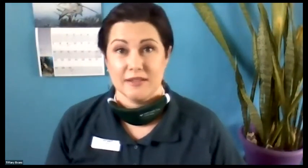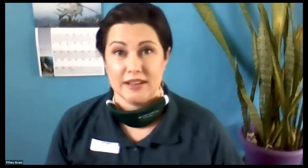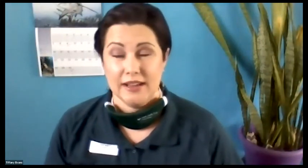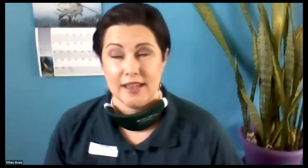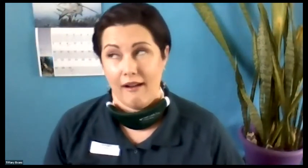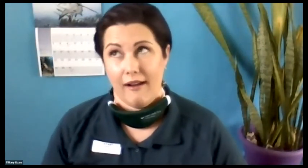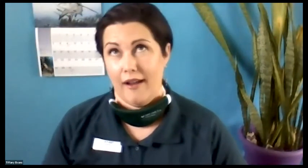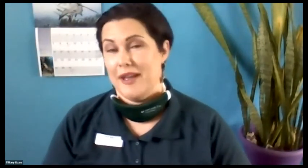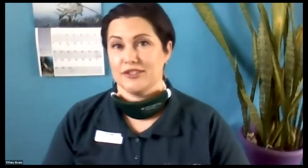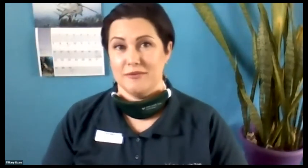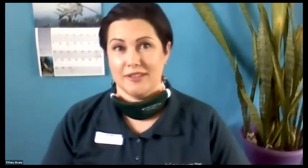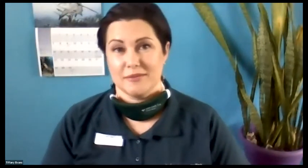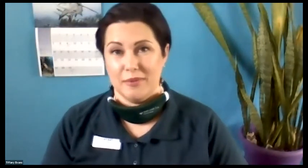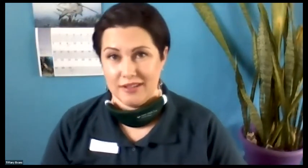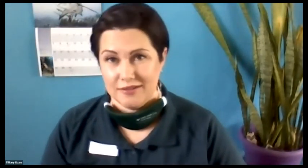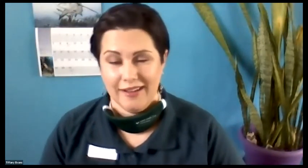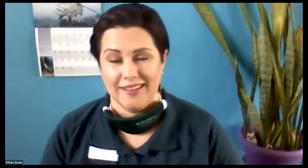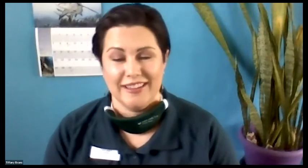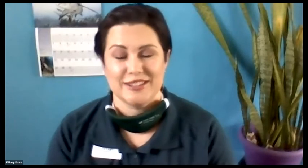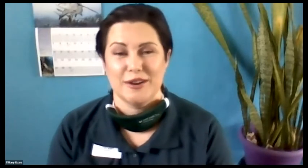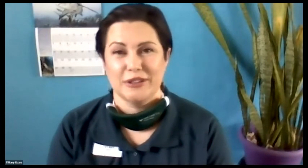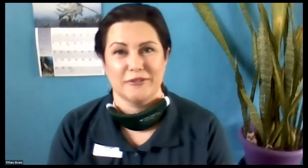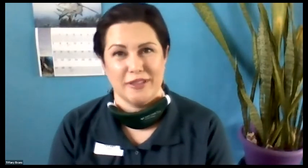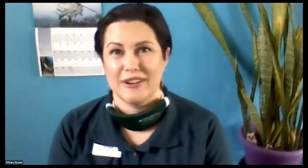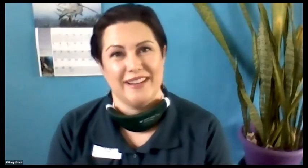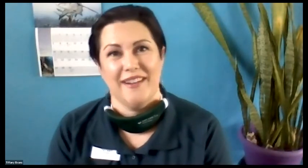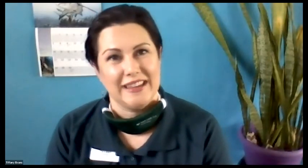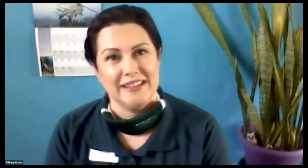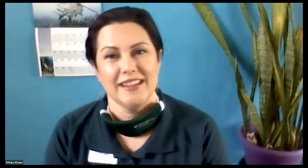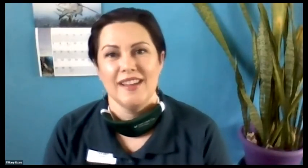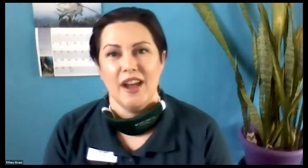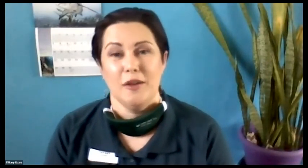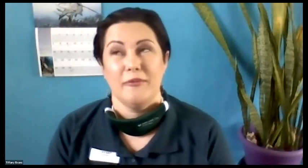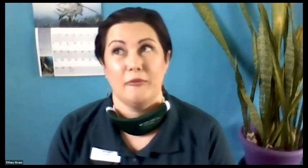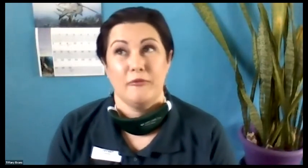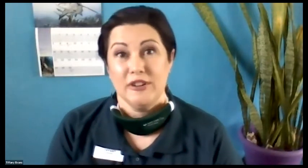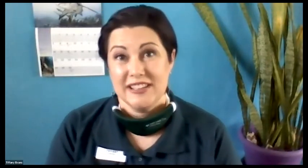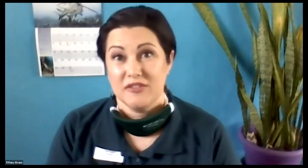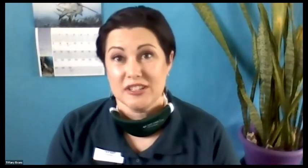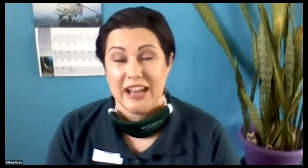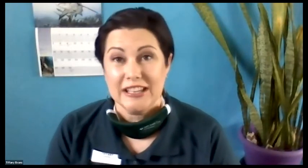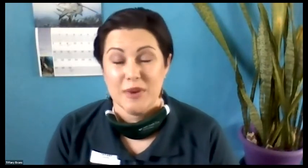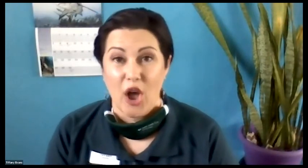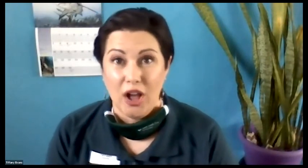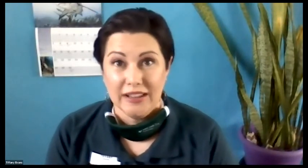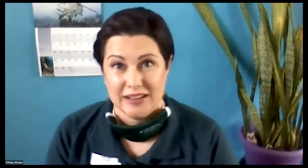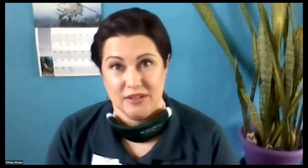snakes, I'm actually one of those people that do that. I like to go and look for them when I go hiking. First things first, as with all animals, if